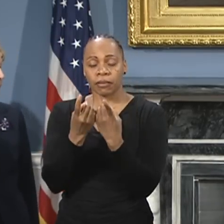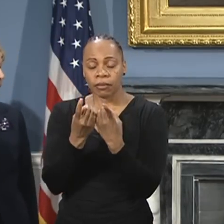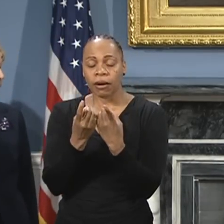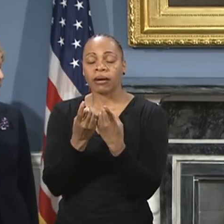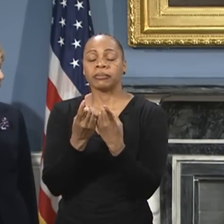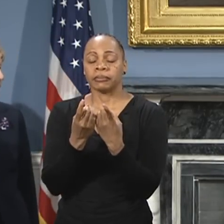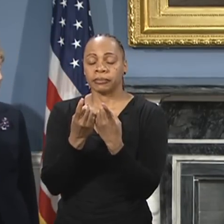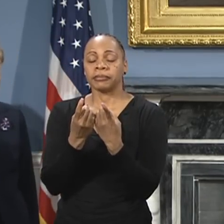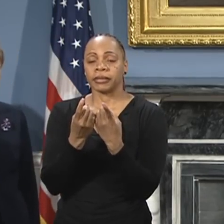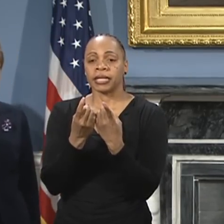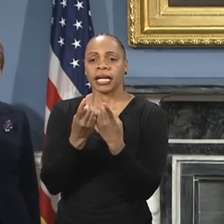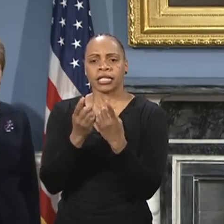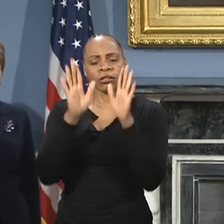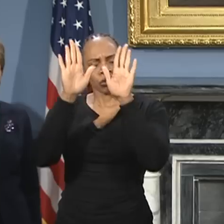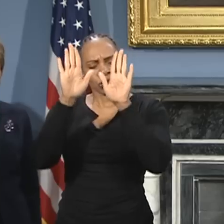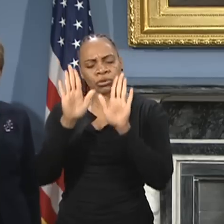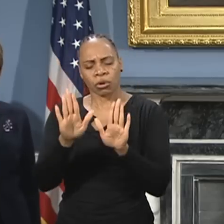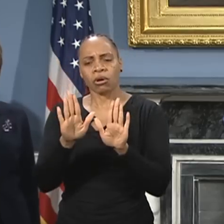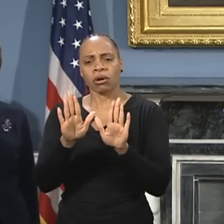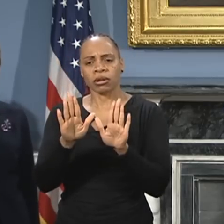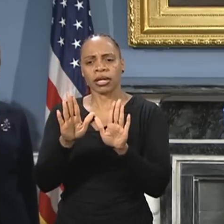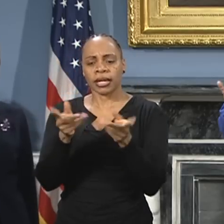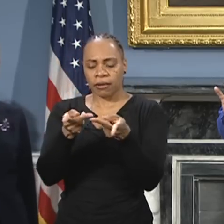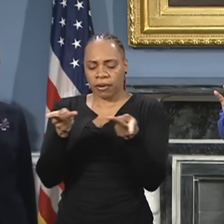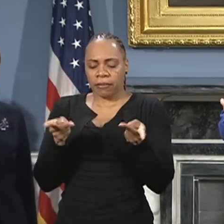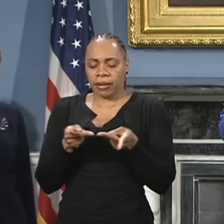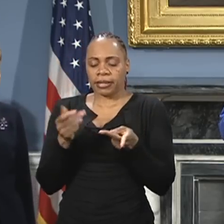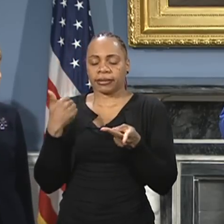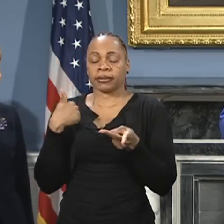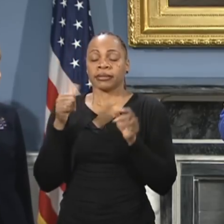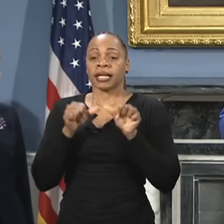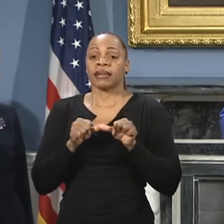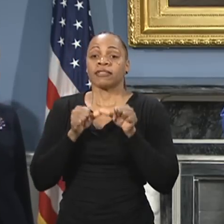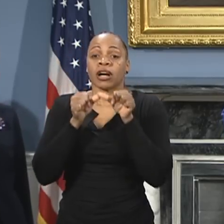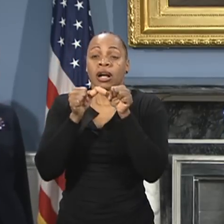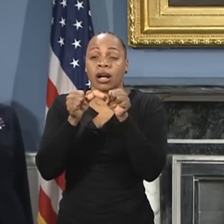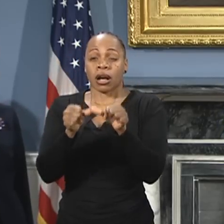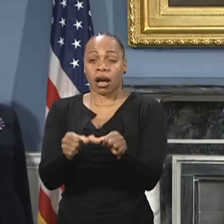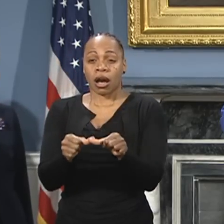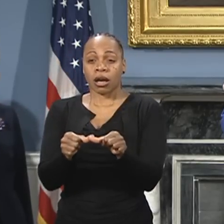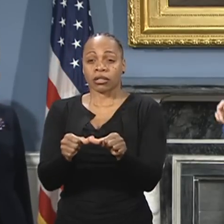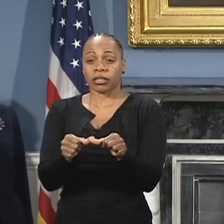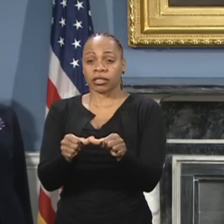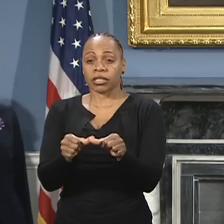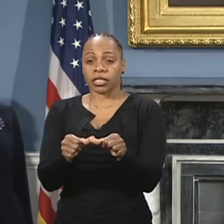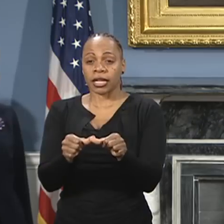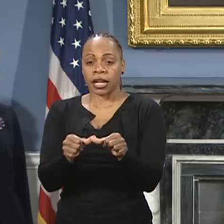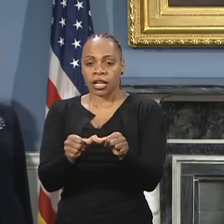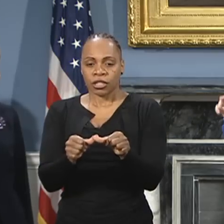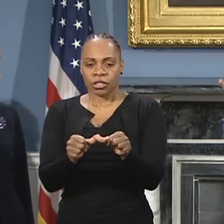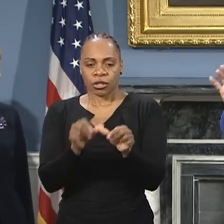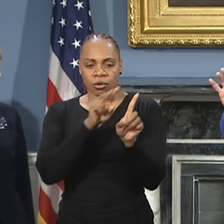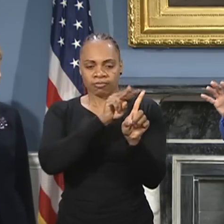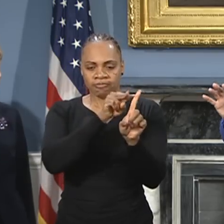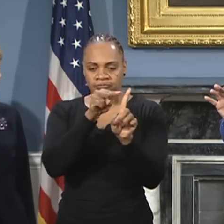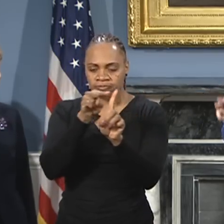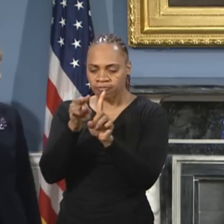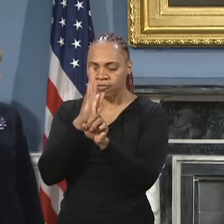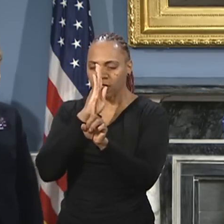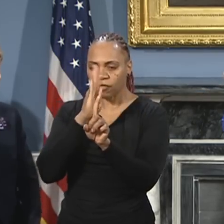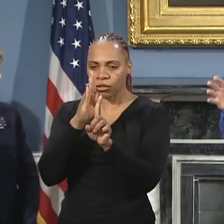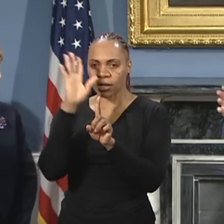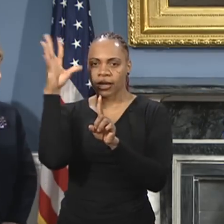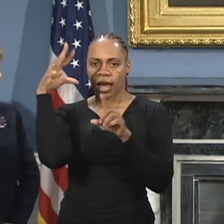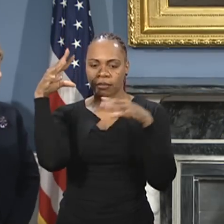extraordinary place in that there is constant direct views of different key points around the city with the